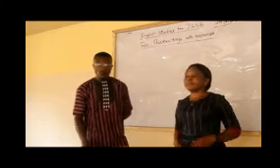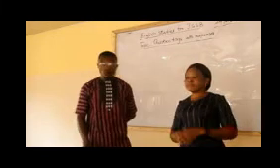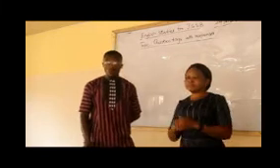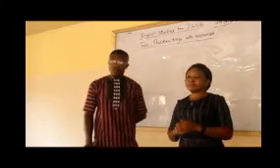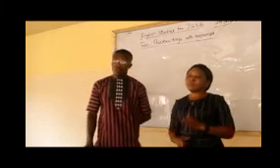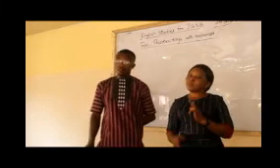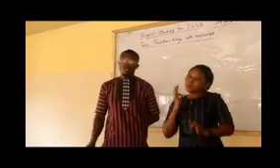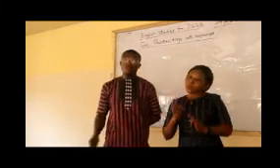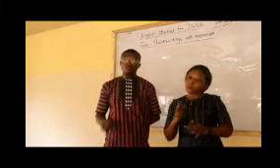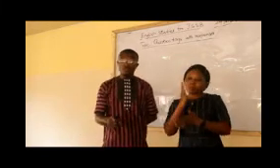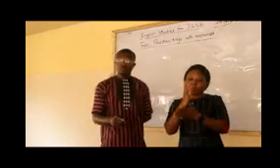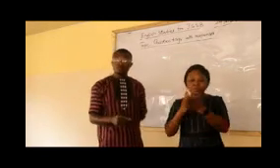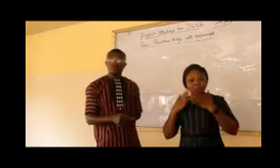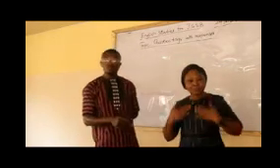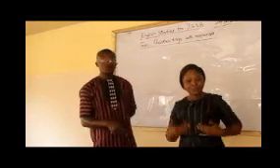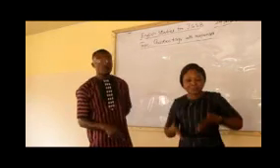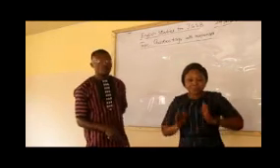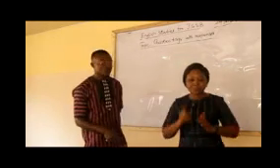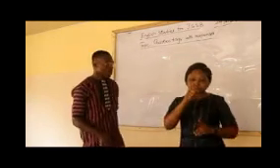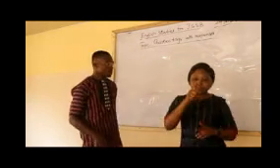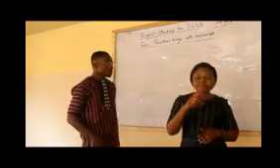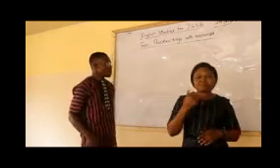if someone asks you a question